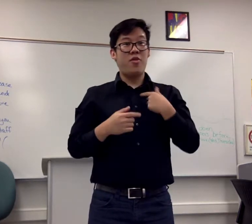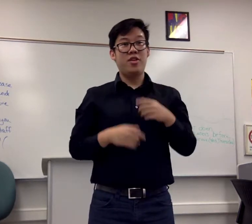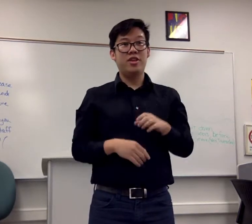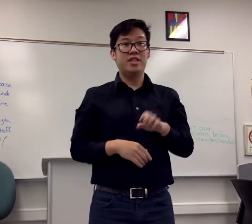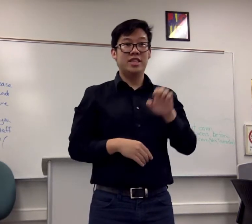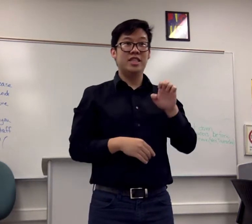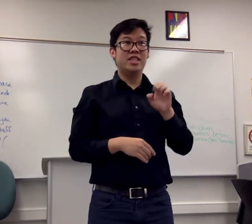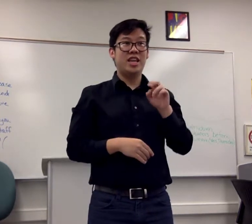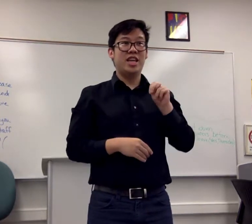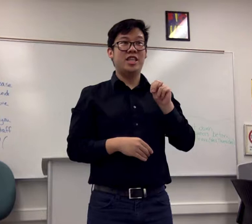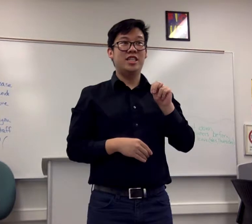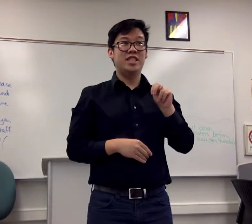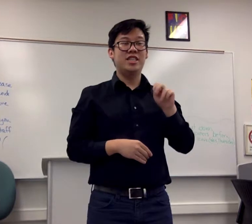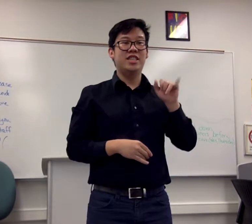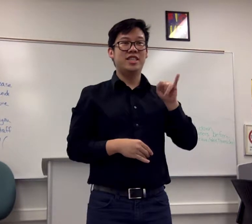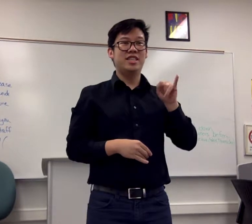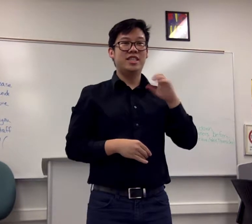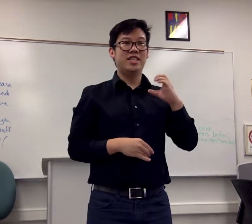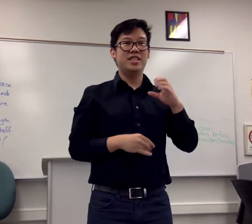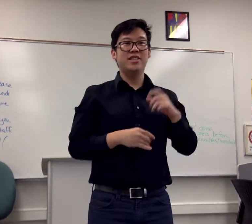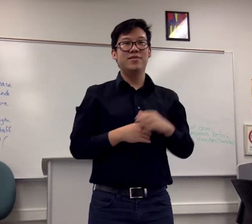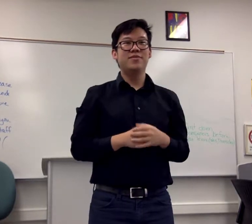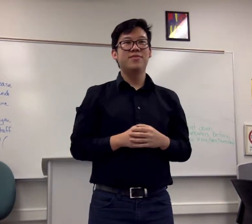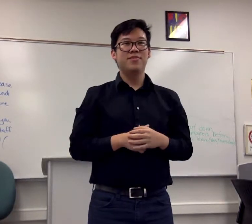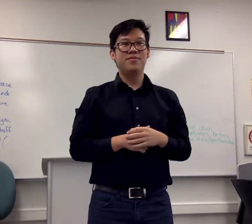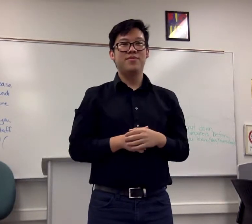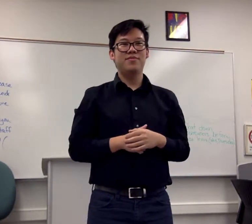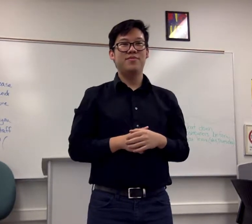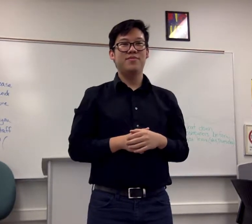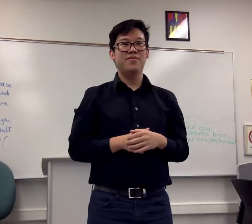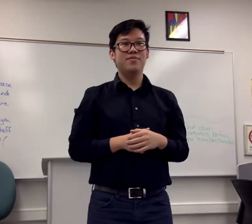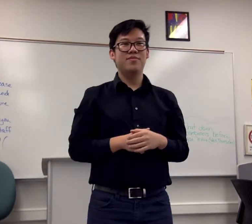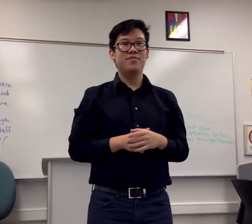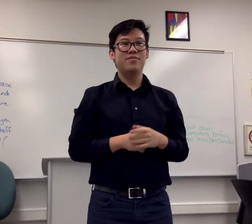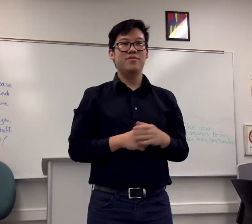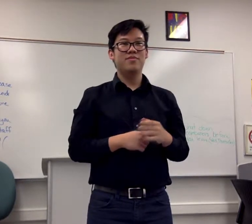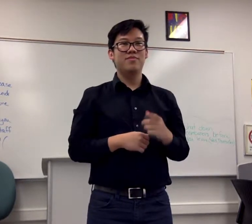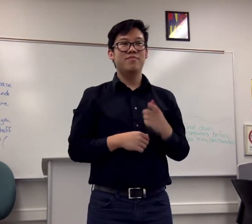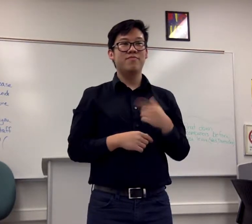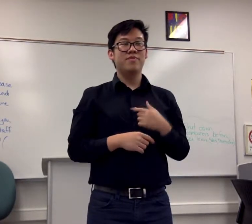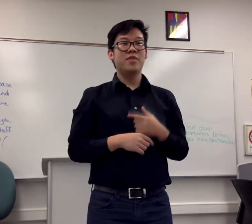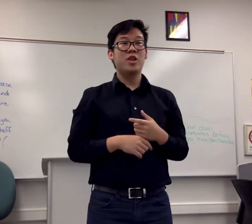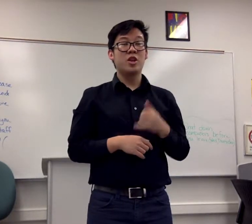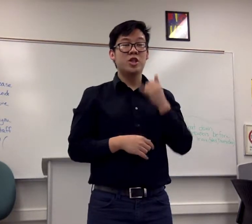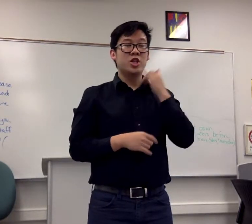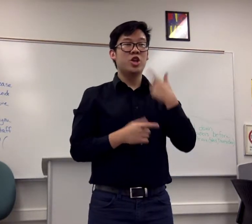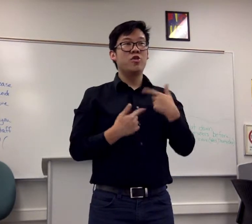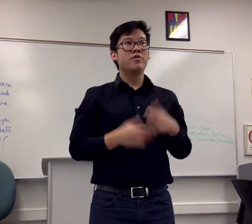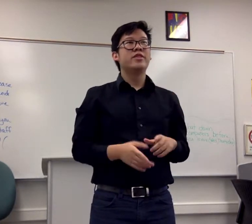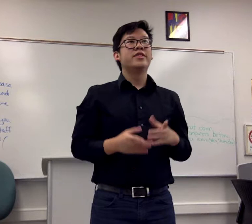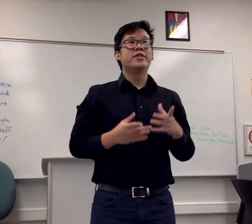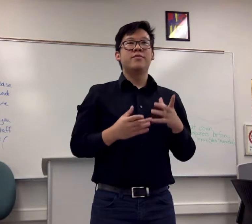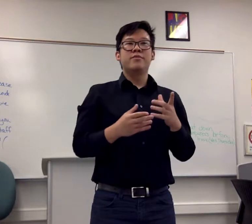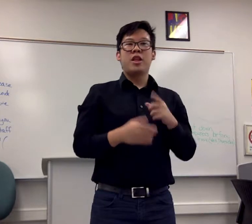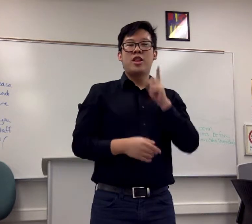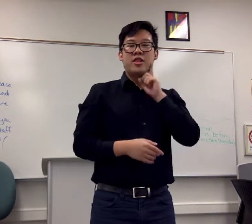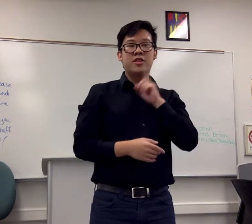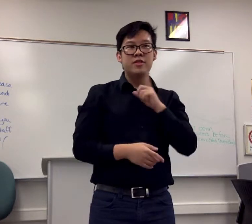All right, you are called to interpret for a deaf consumer you have interpreted for numerous times